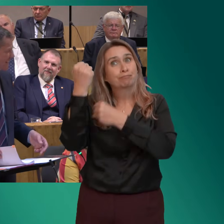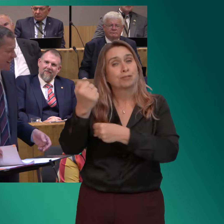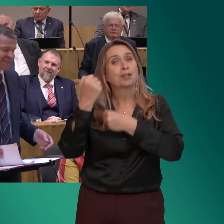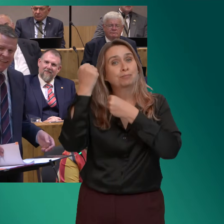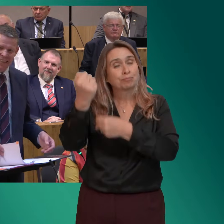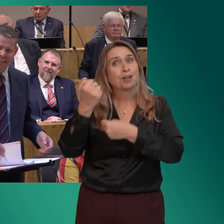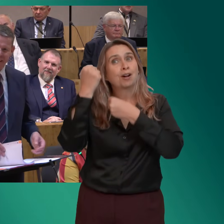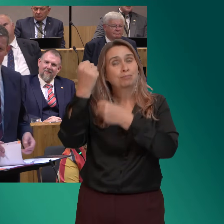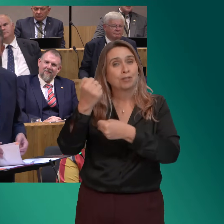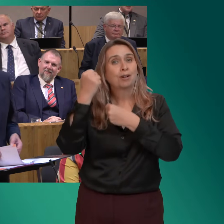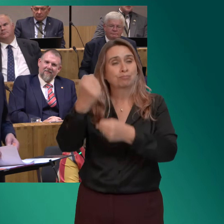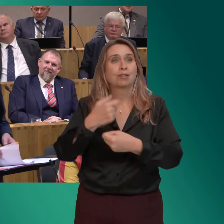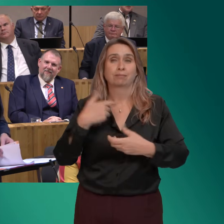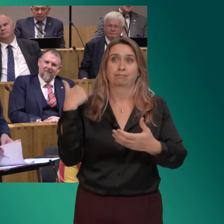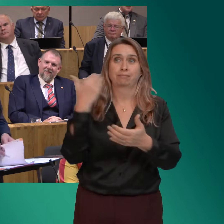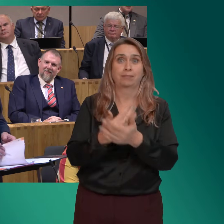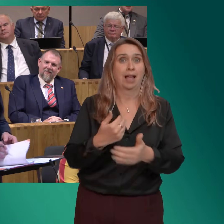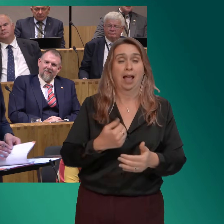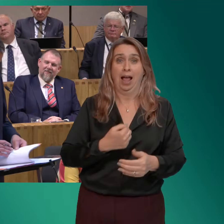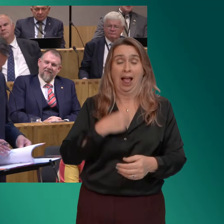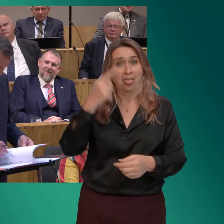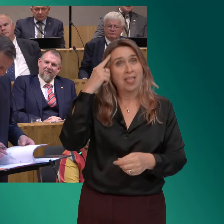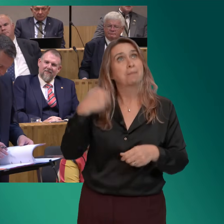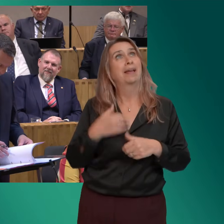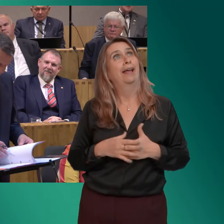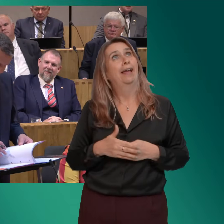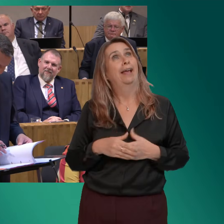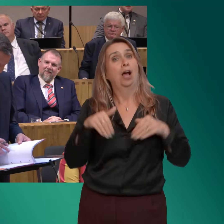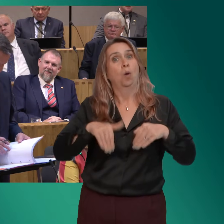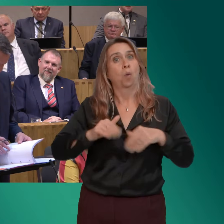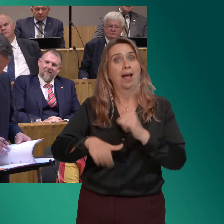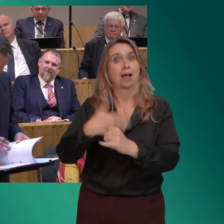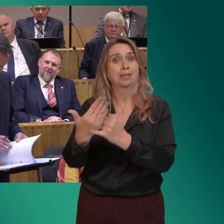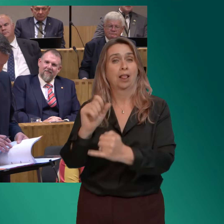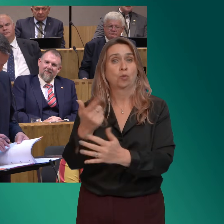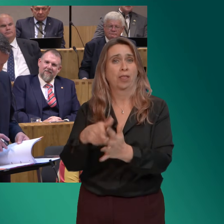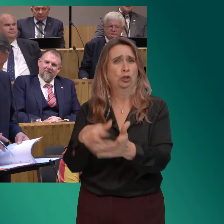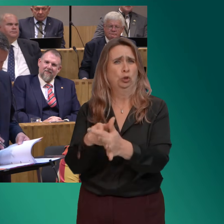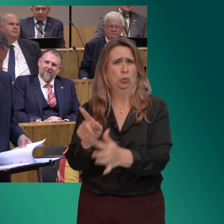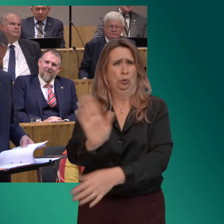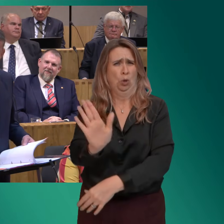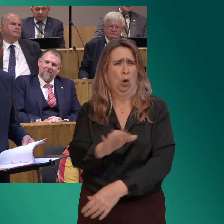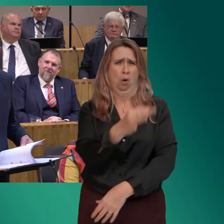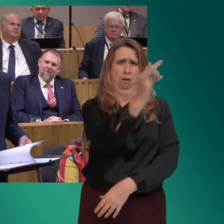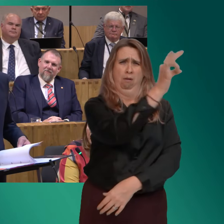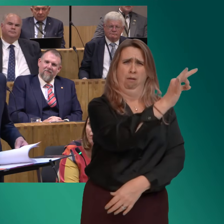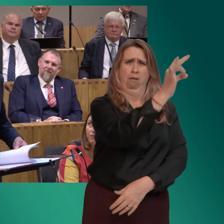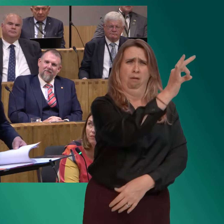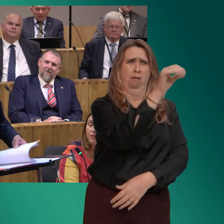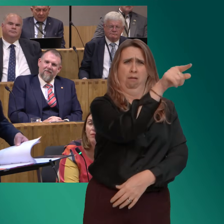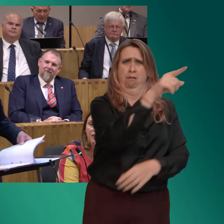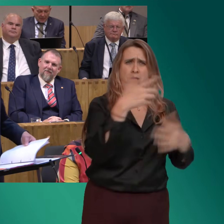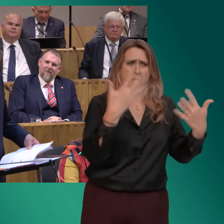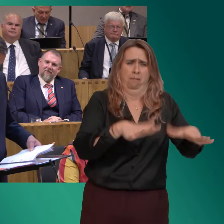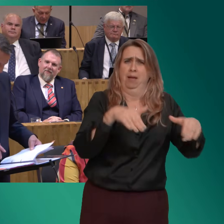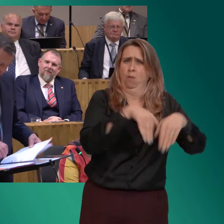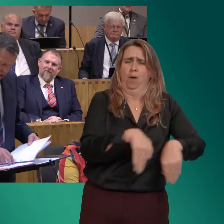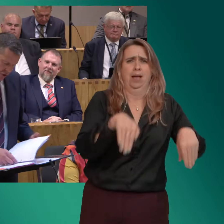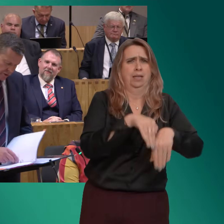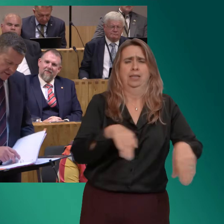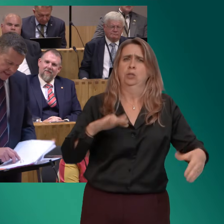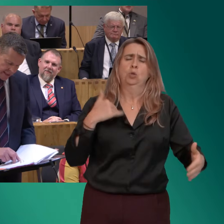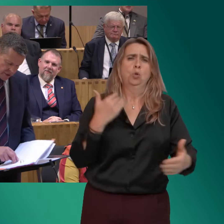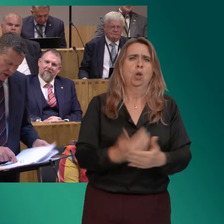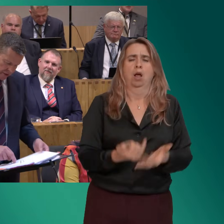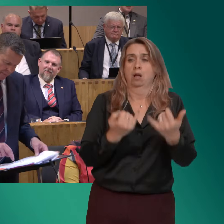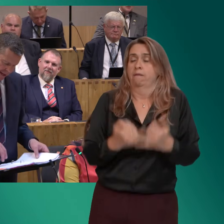on waiting until the 12th of June. People in Ynys Môn have been let down for too long when it comes to